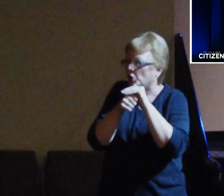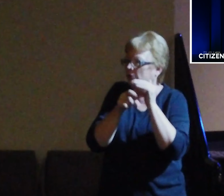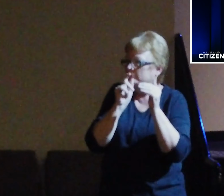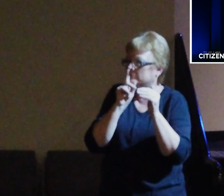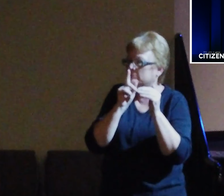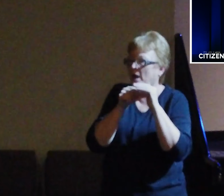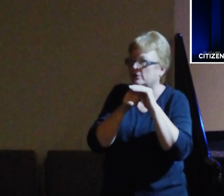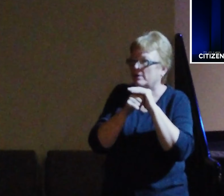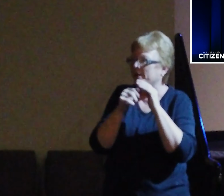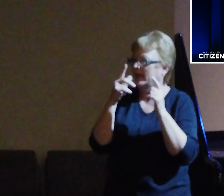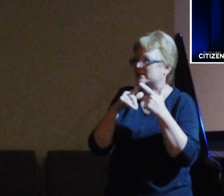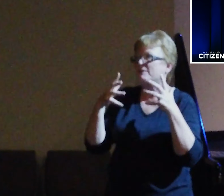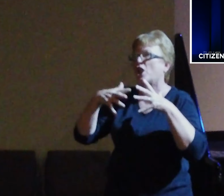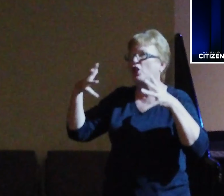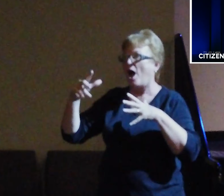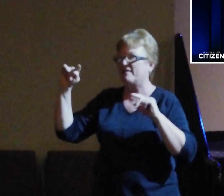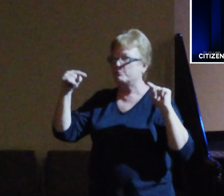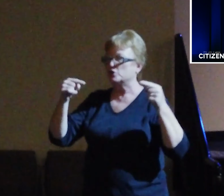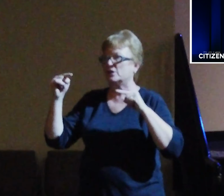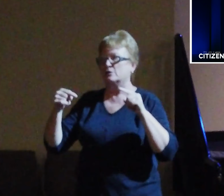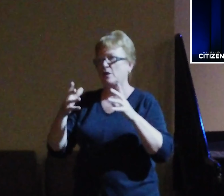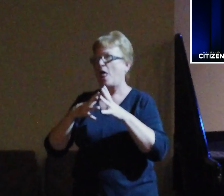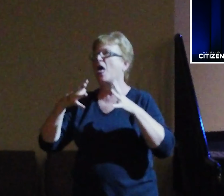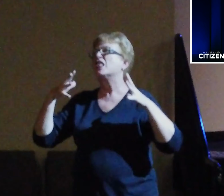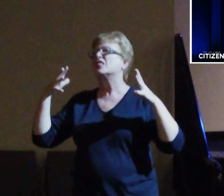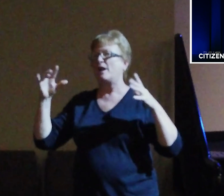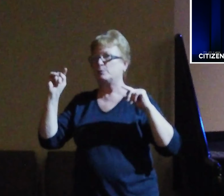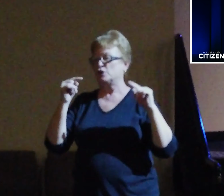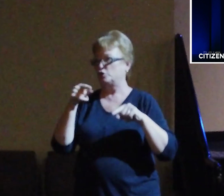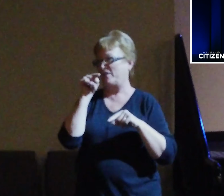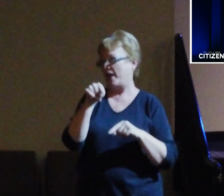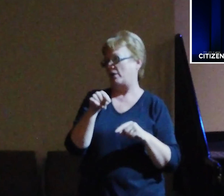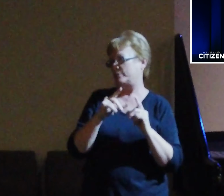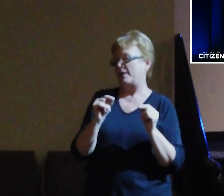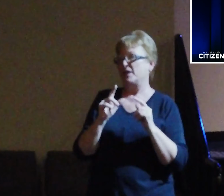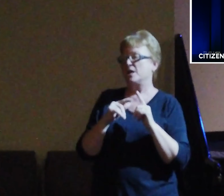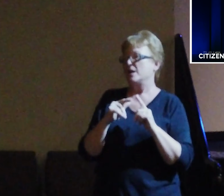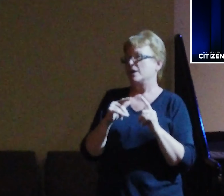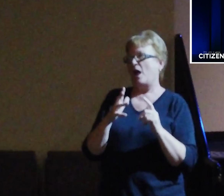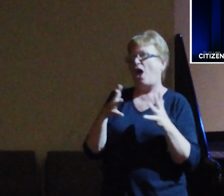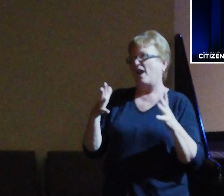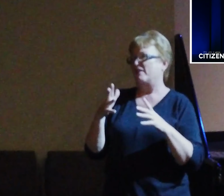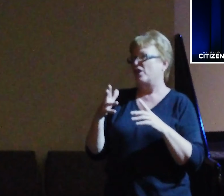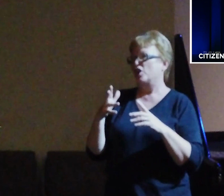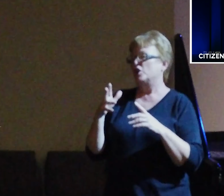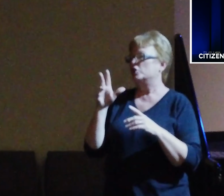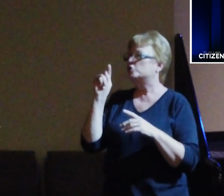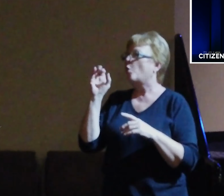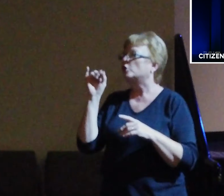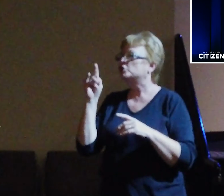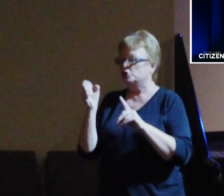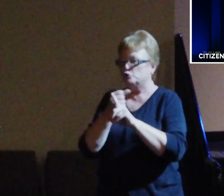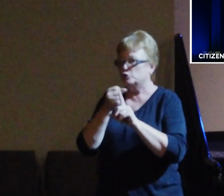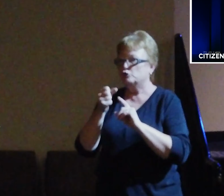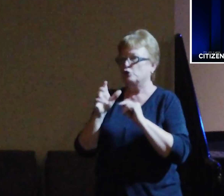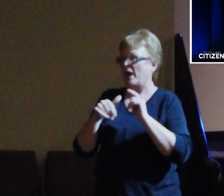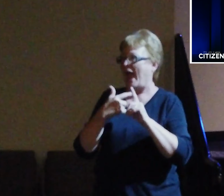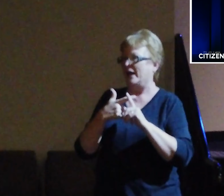intense persecution, like serious intense persecution, severe torture, execution